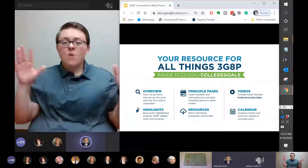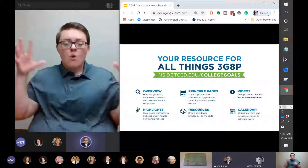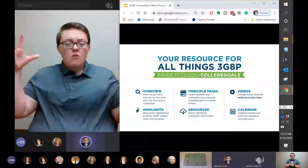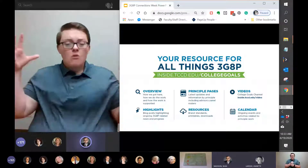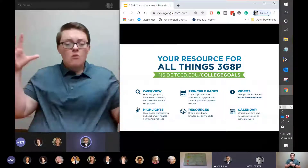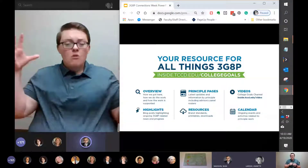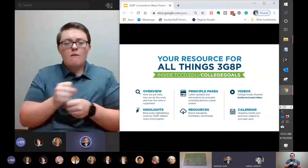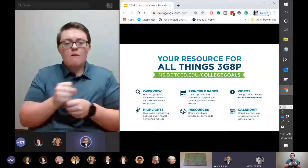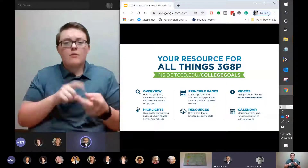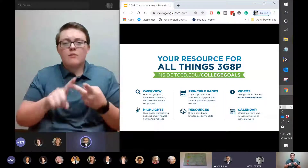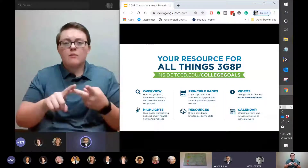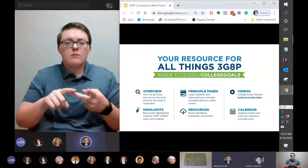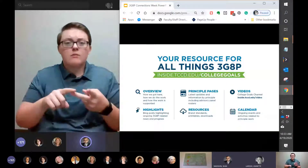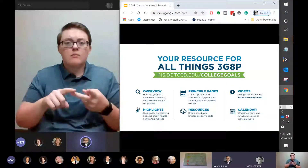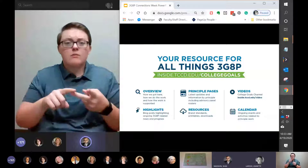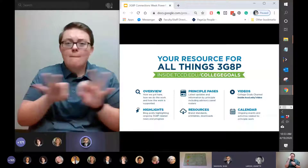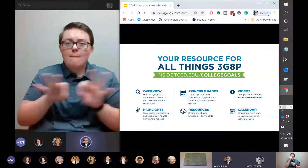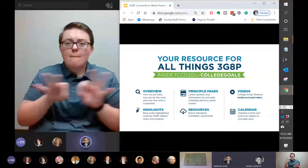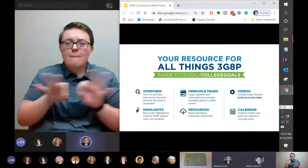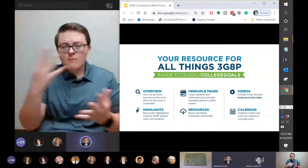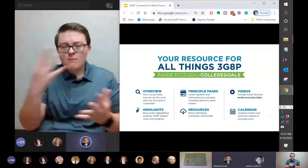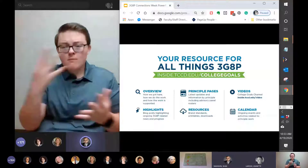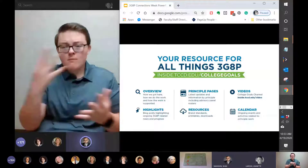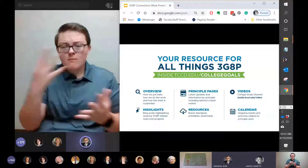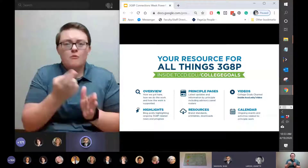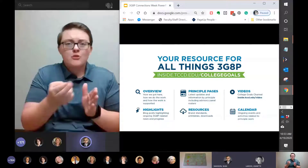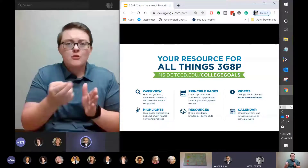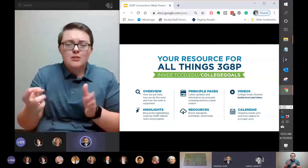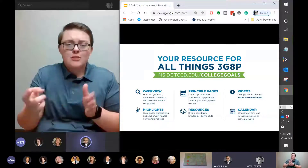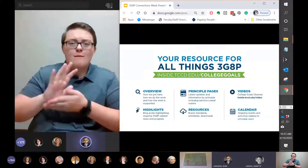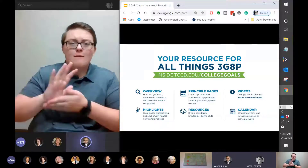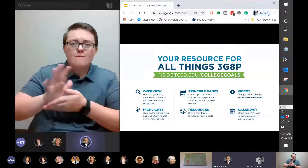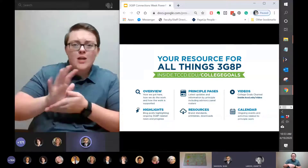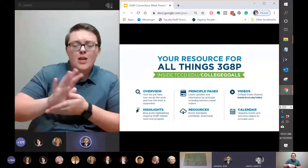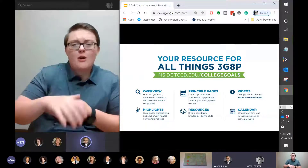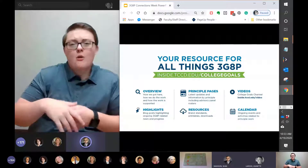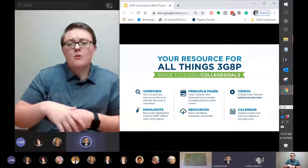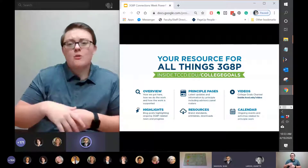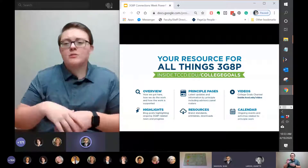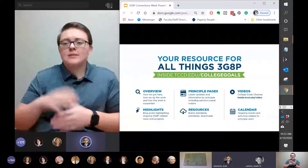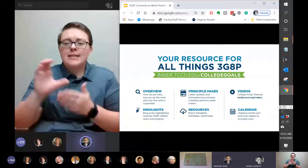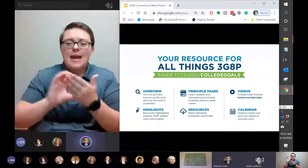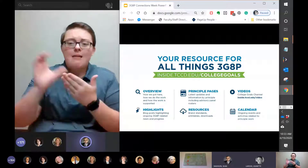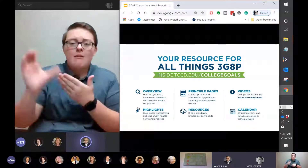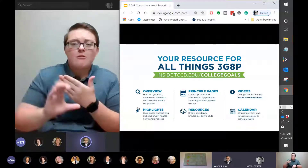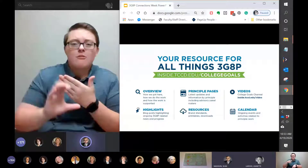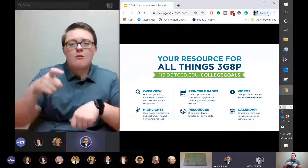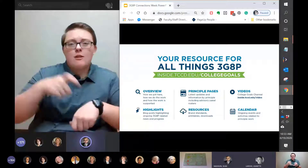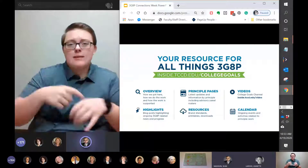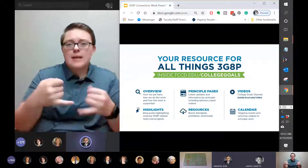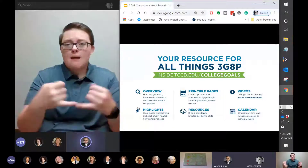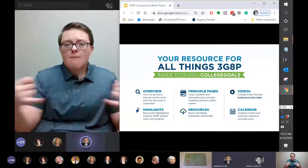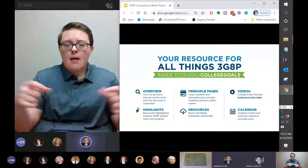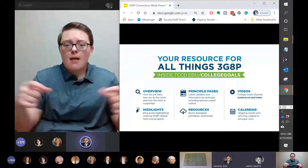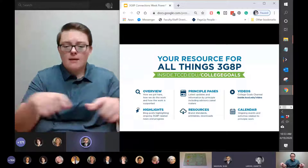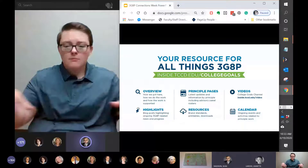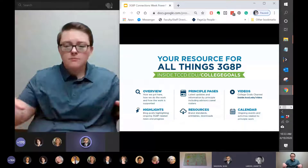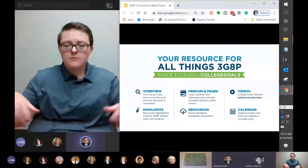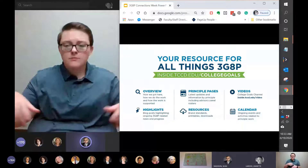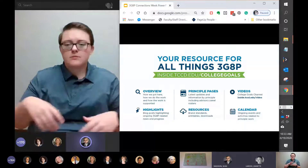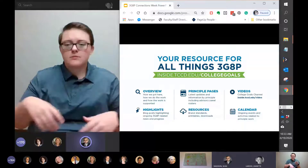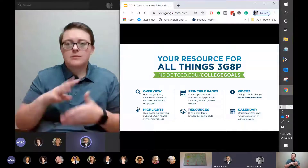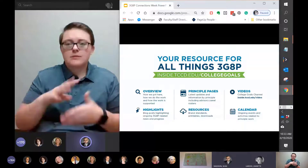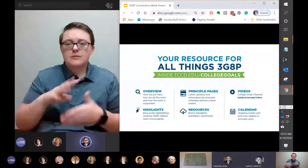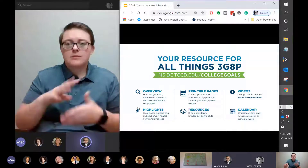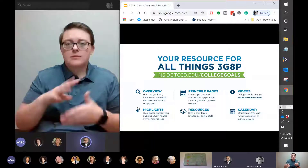pages, resources, videos, and some calendars and timelines around some of the work that we're doing.